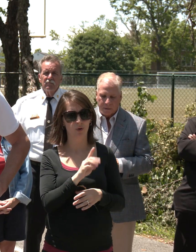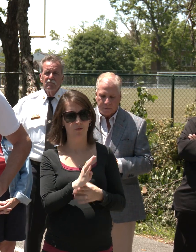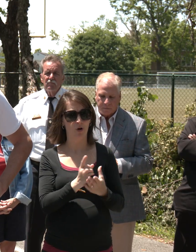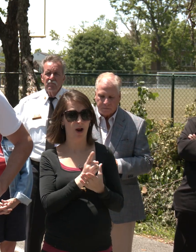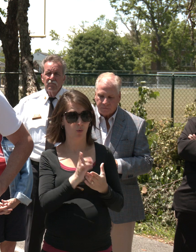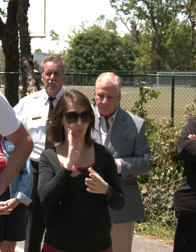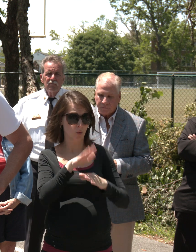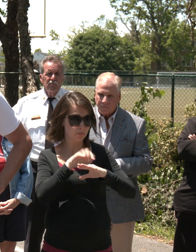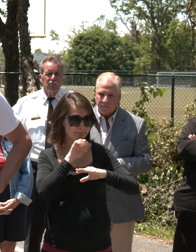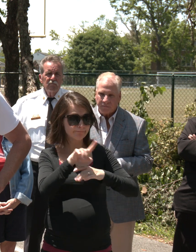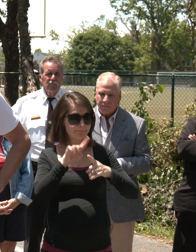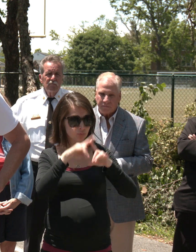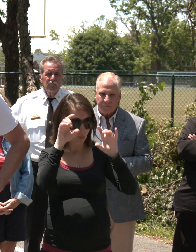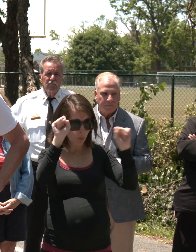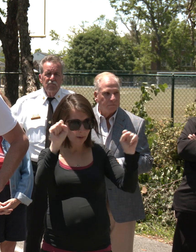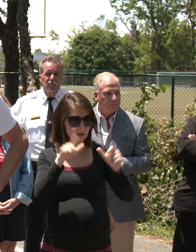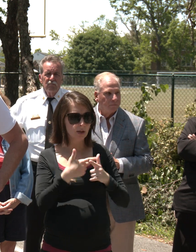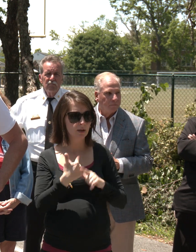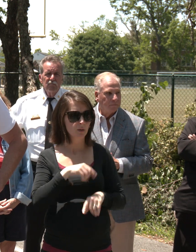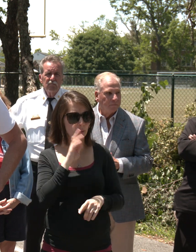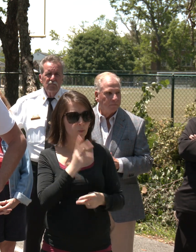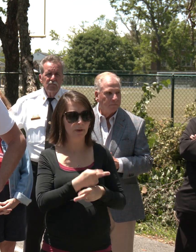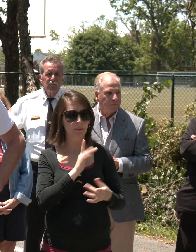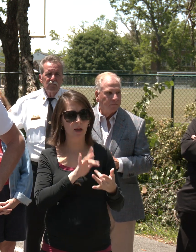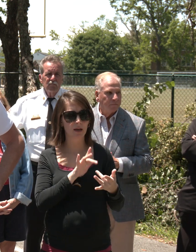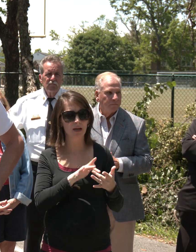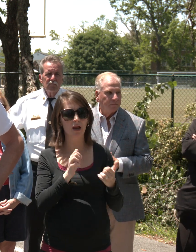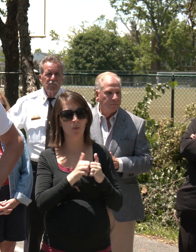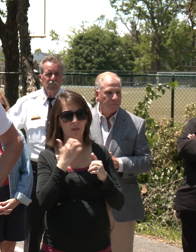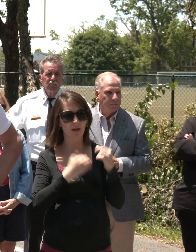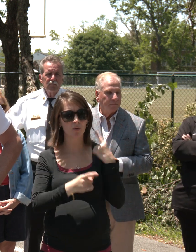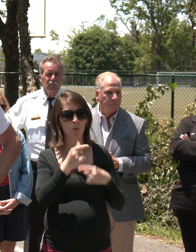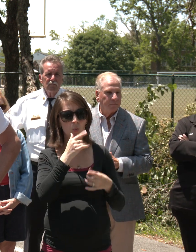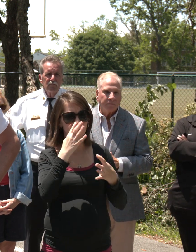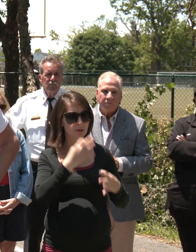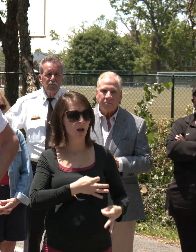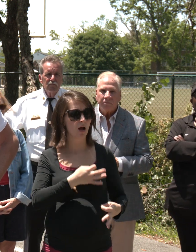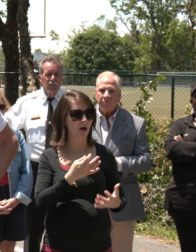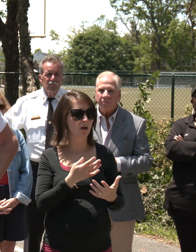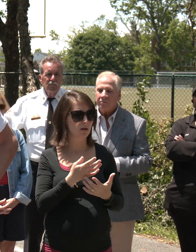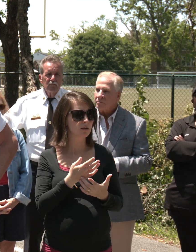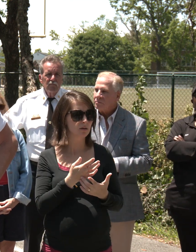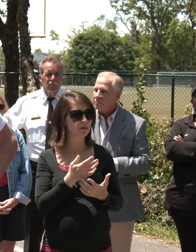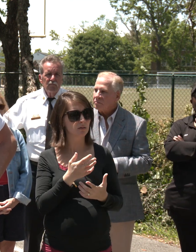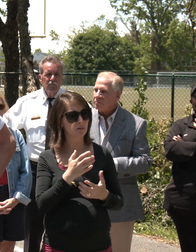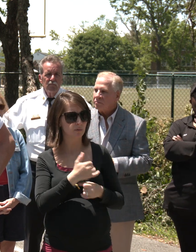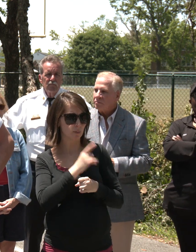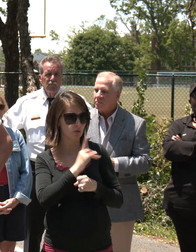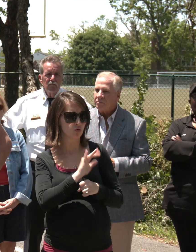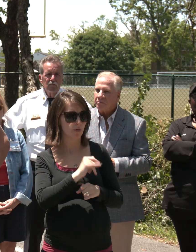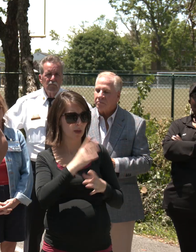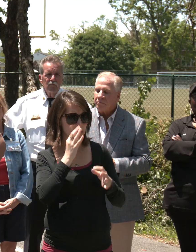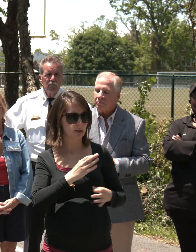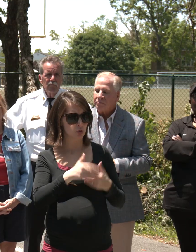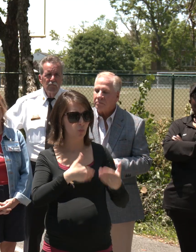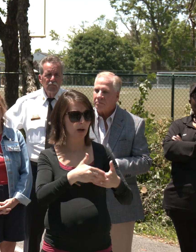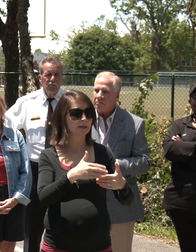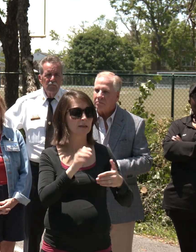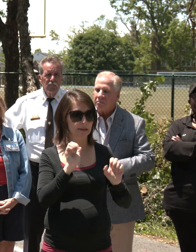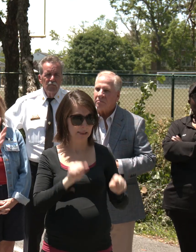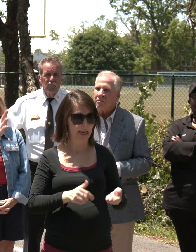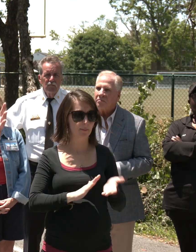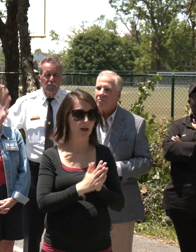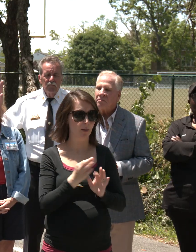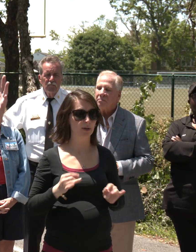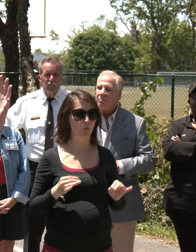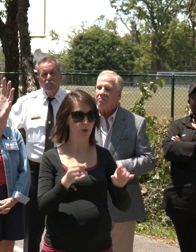president, and then we'll keep in touch with everybody who are the decision makers on this to move that decision-making process along as fast as possible.